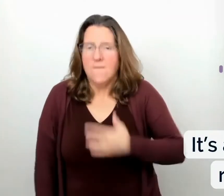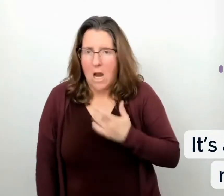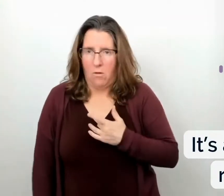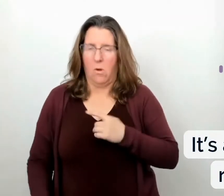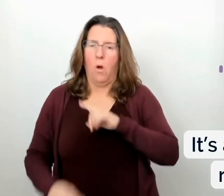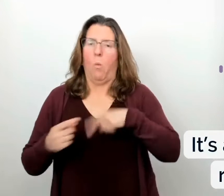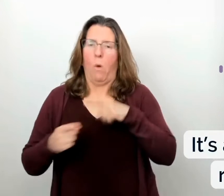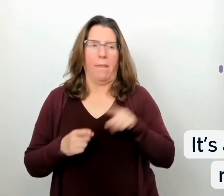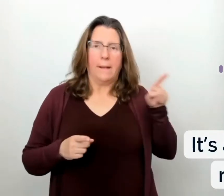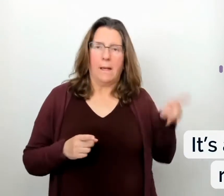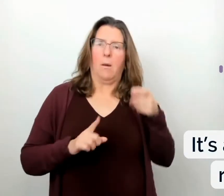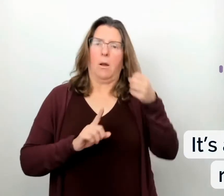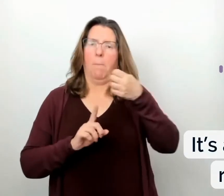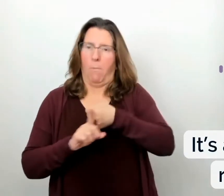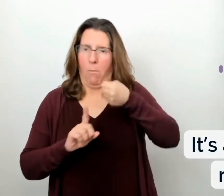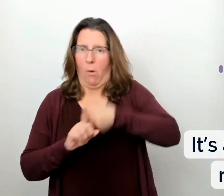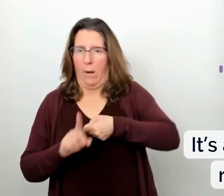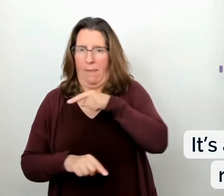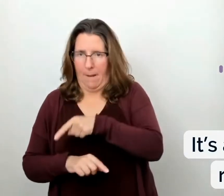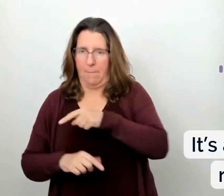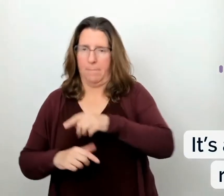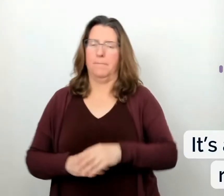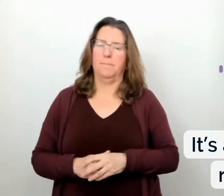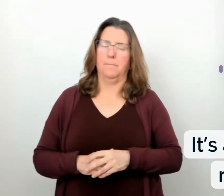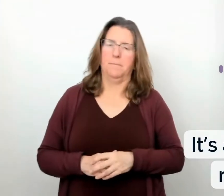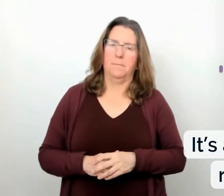they felt when he picked on them.